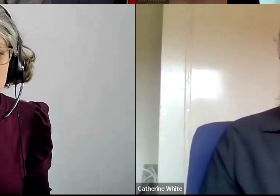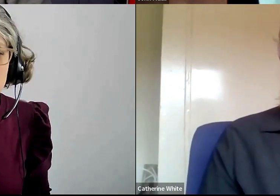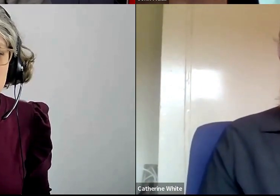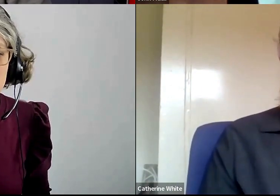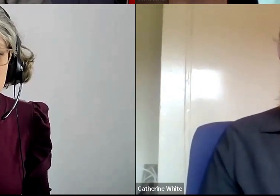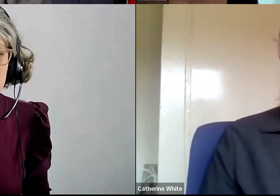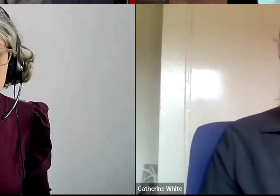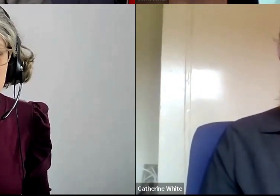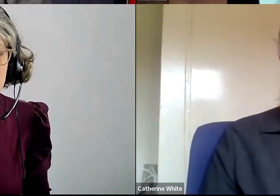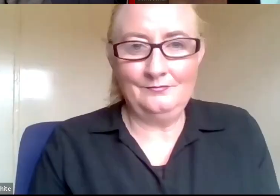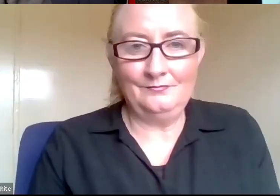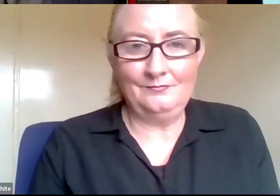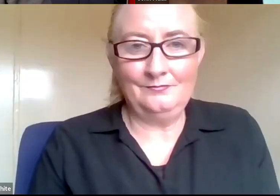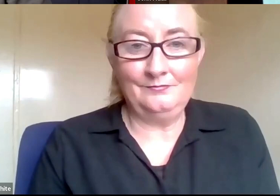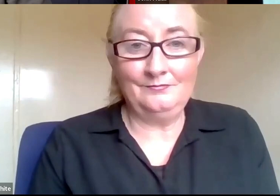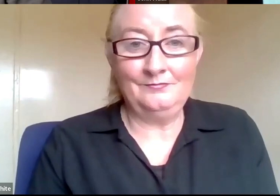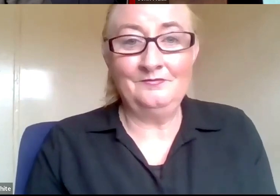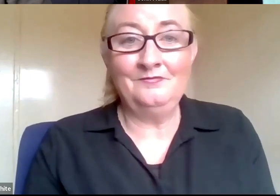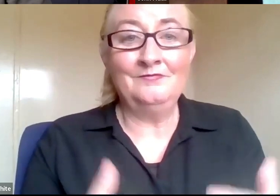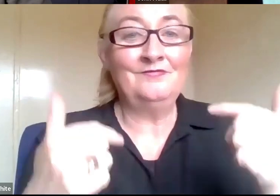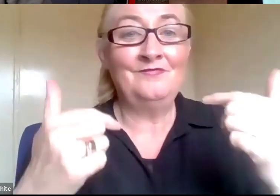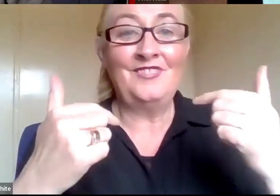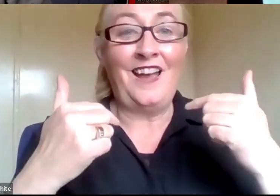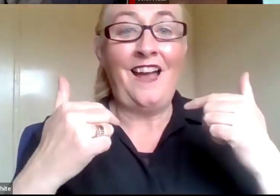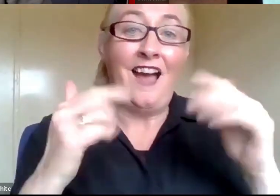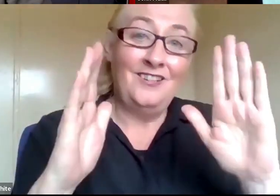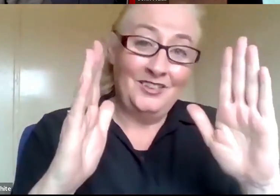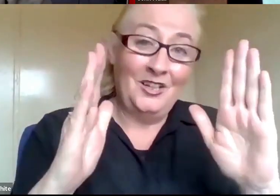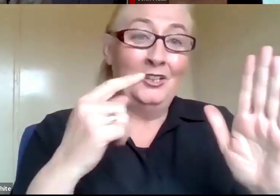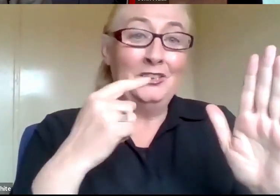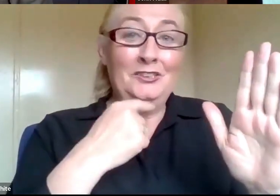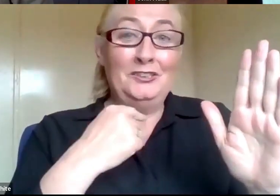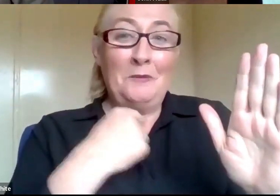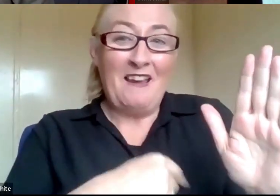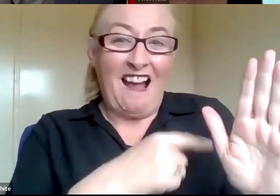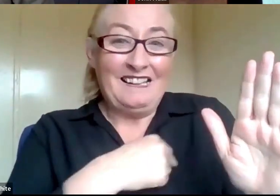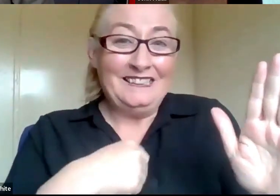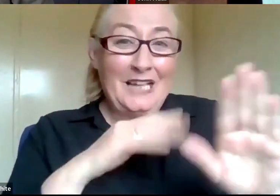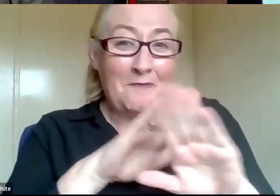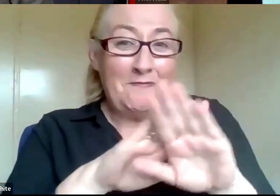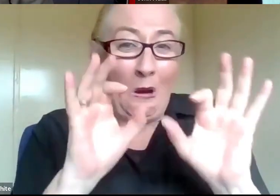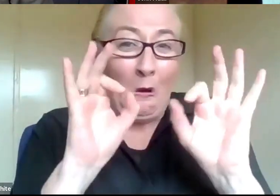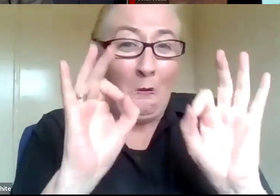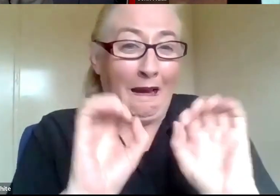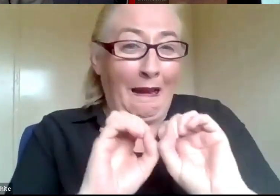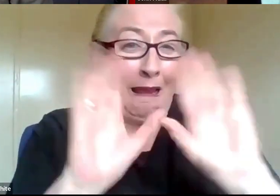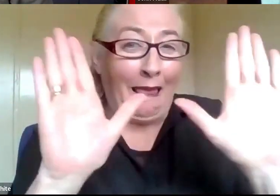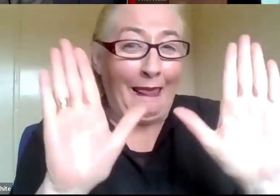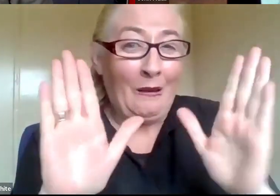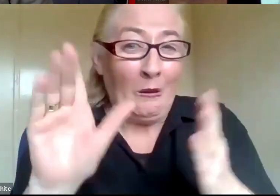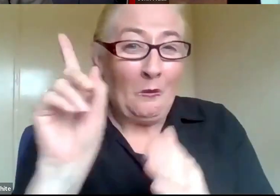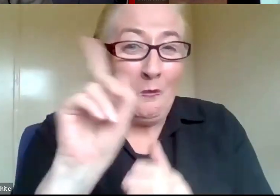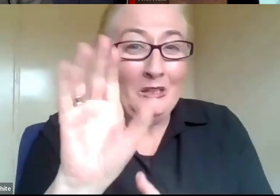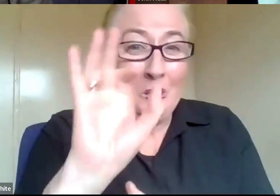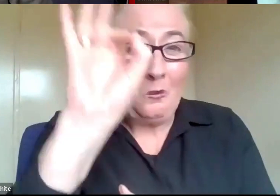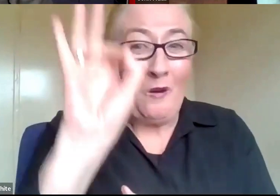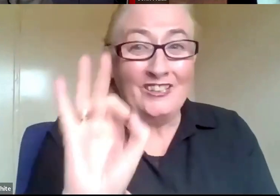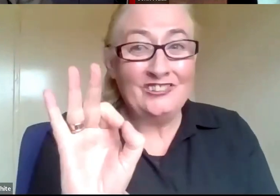I'm not, to be honest, not quite clear what that question is. Can you have another